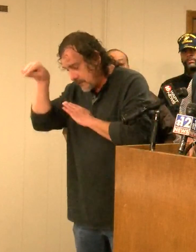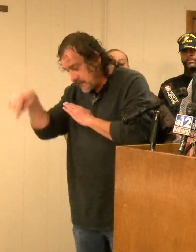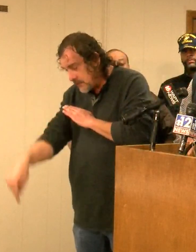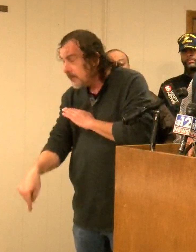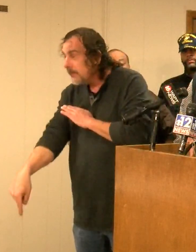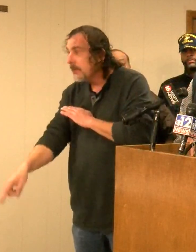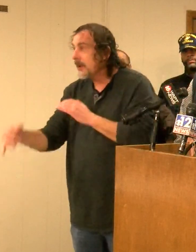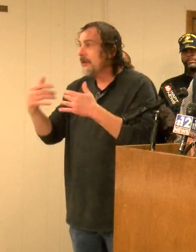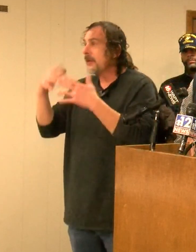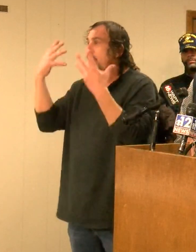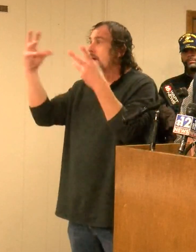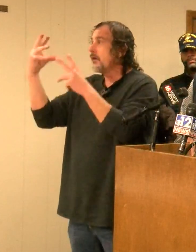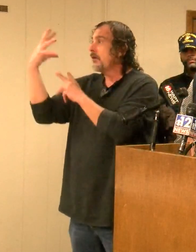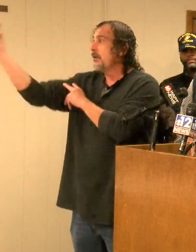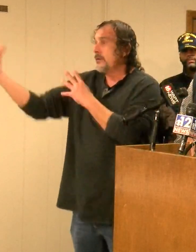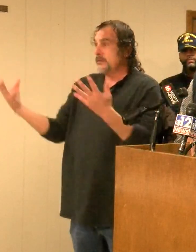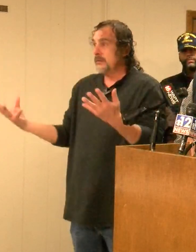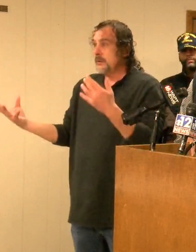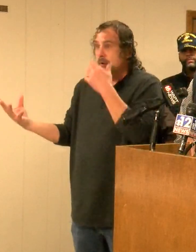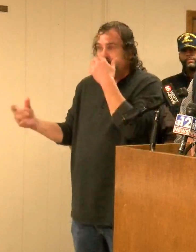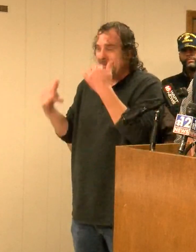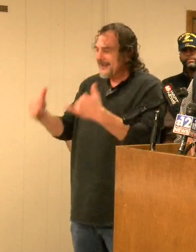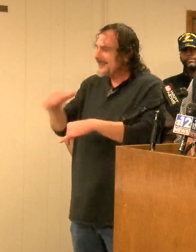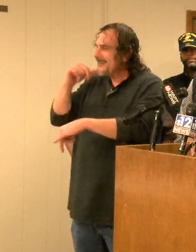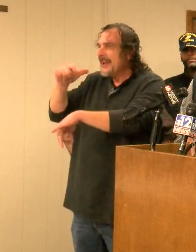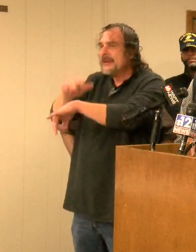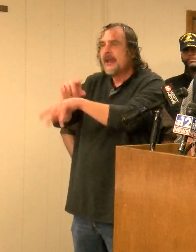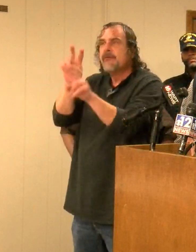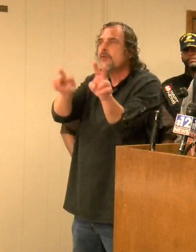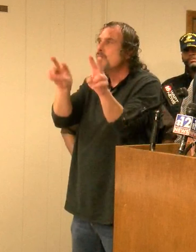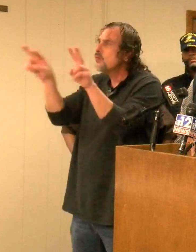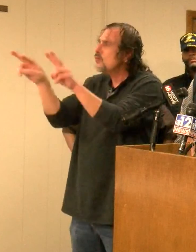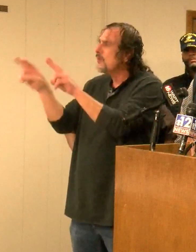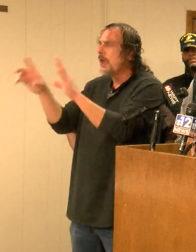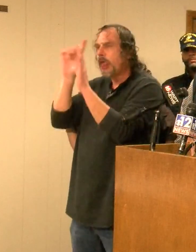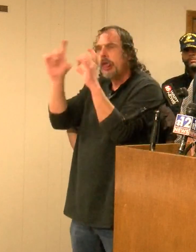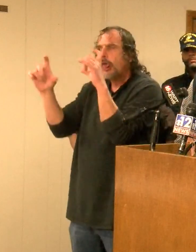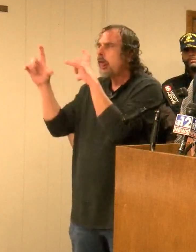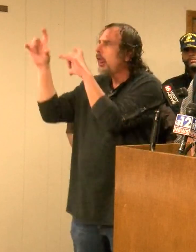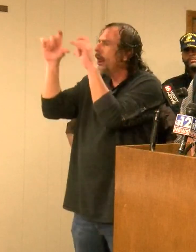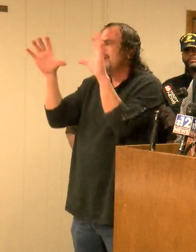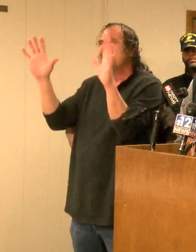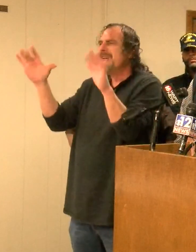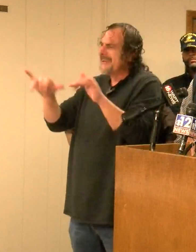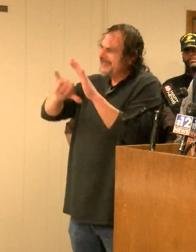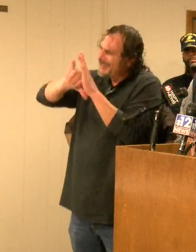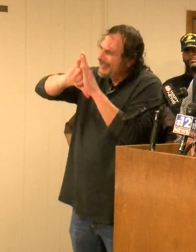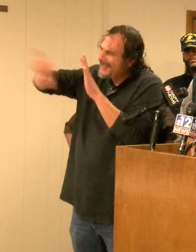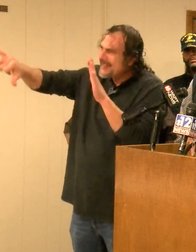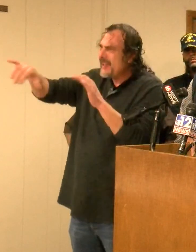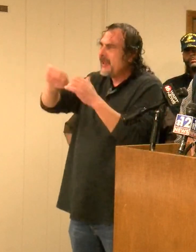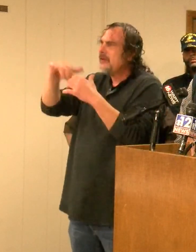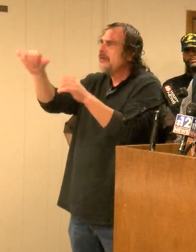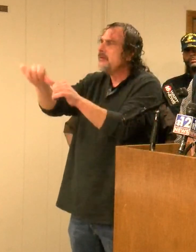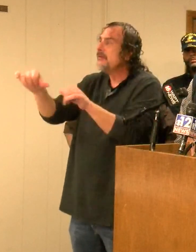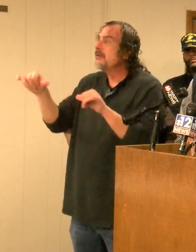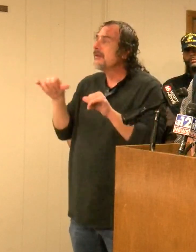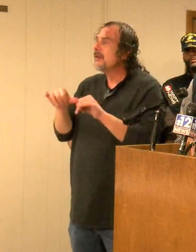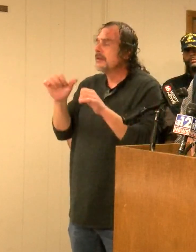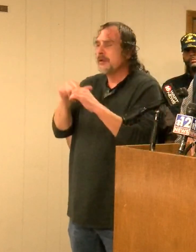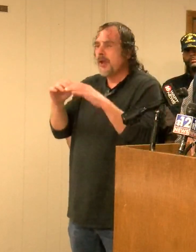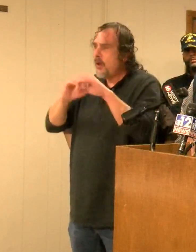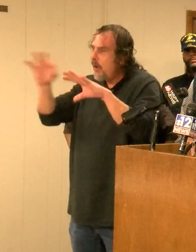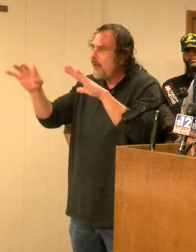go. This is not a time for sightseeing or picture taking. We ask everyone, stay out of these flooded areas, even off of